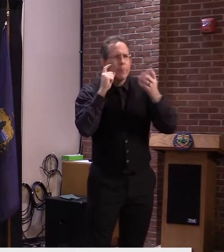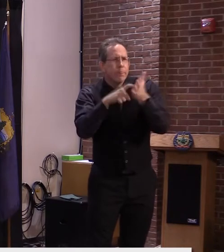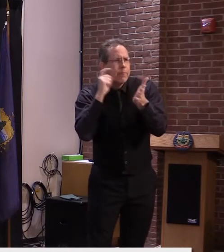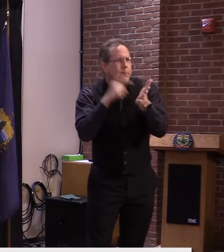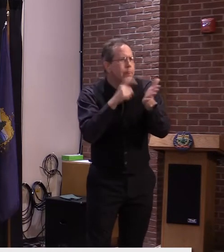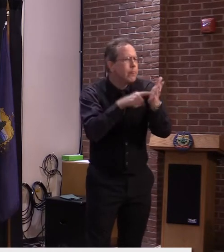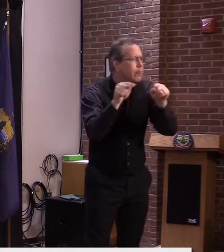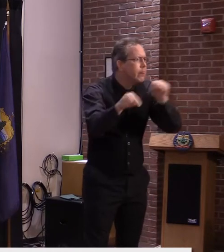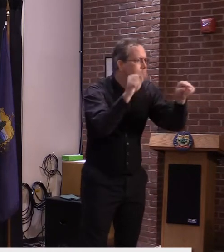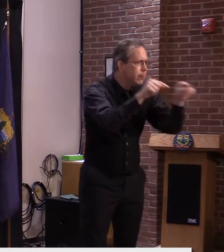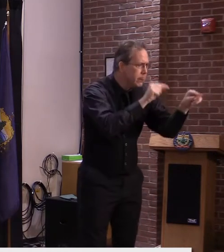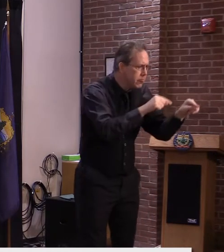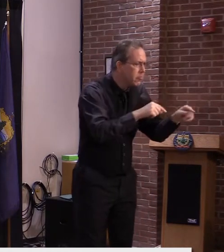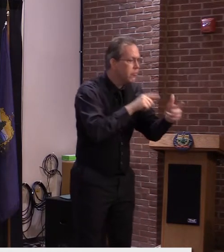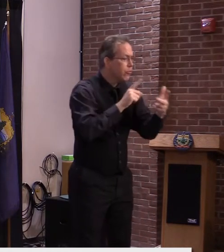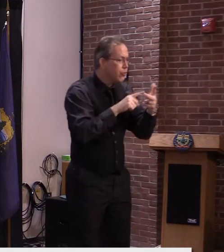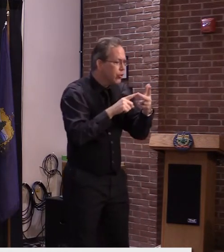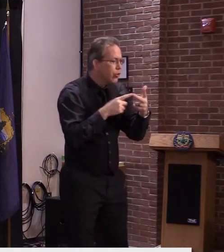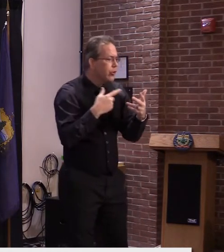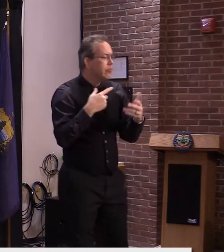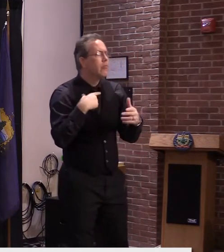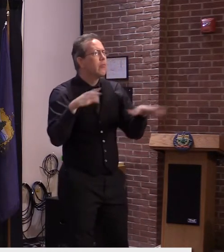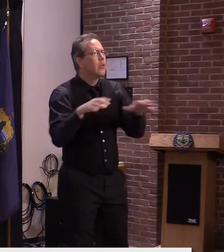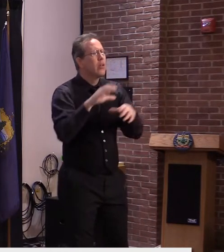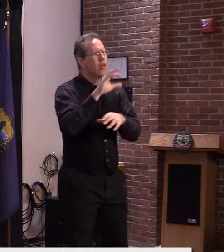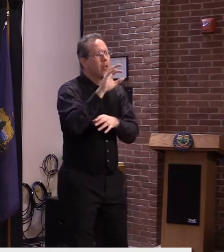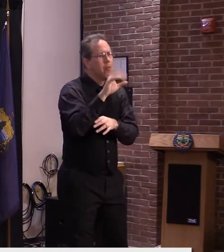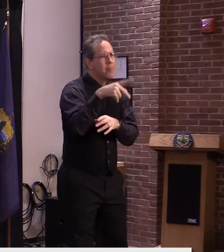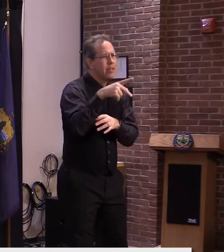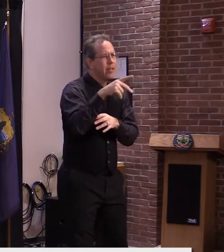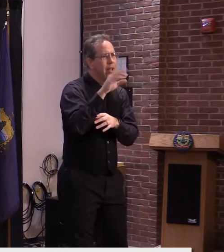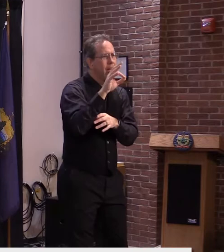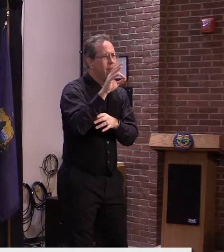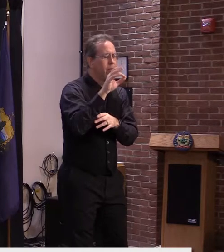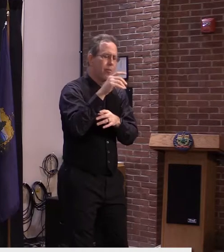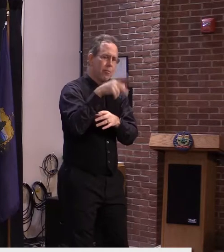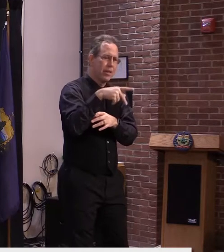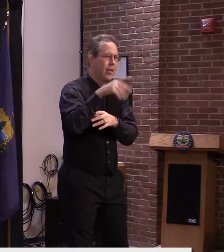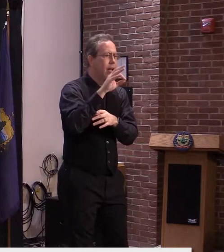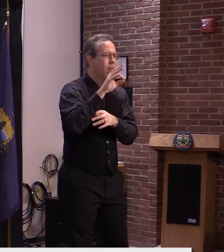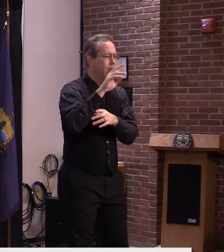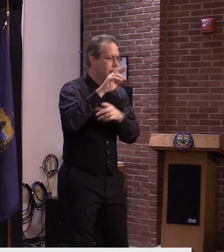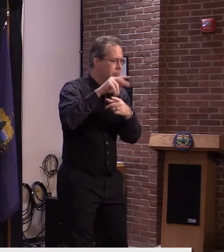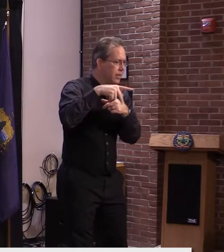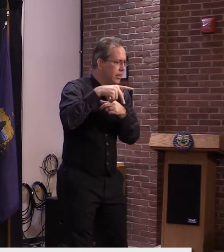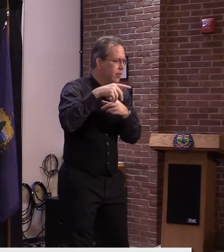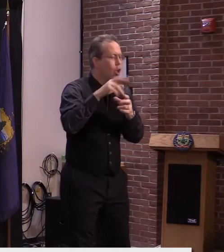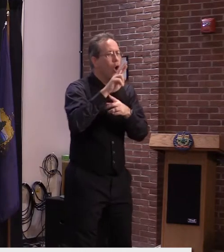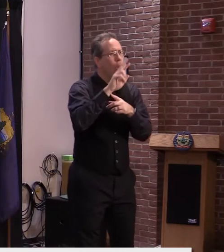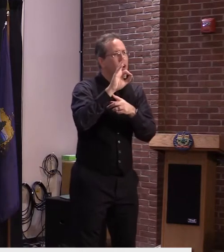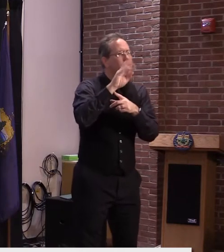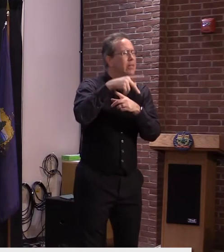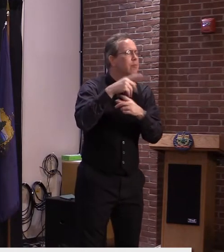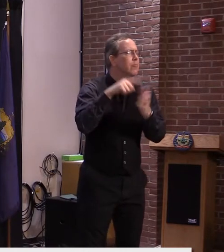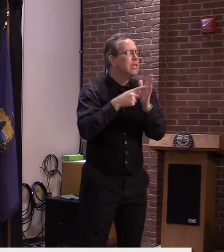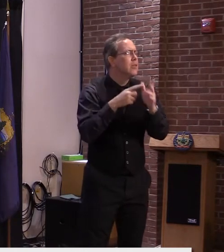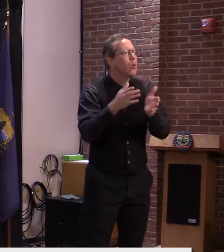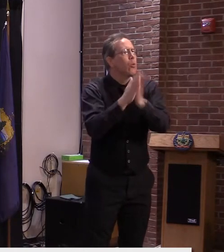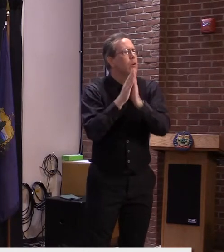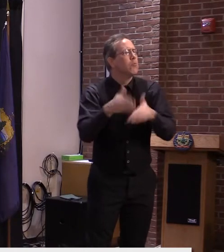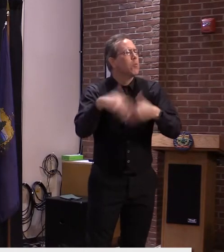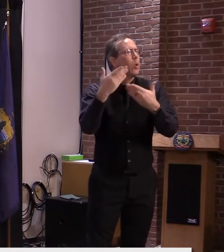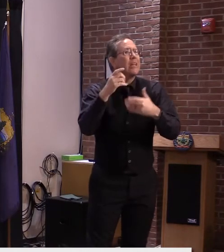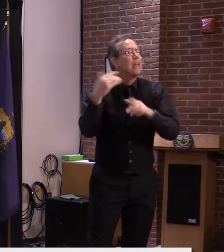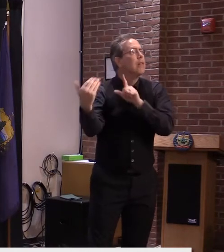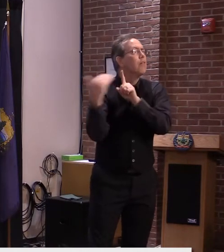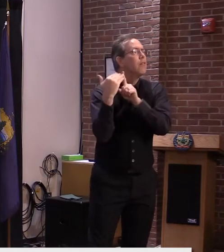areas. The third step is to conduct a request for proposal process to confirm carrier interest in using